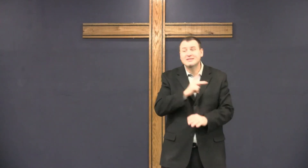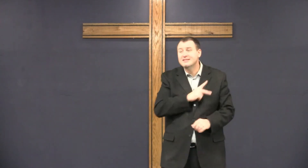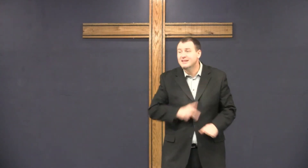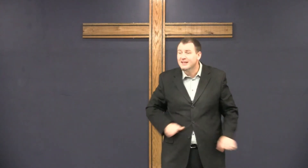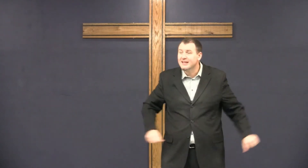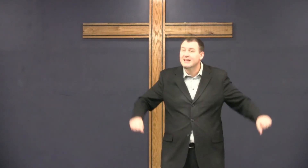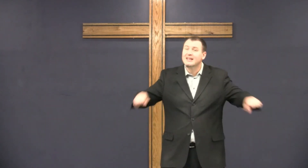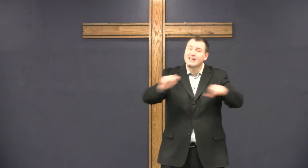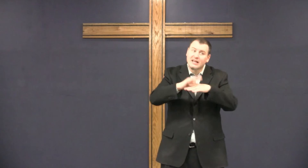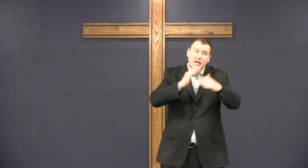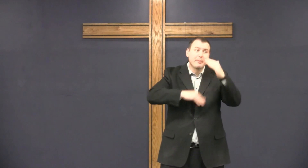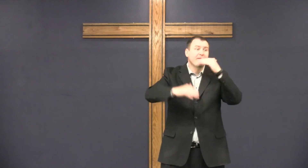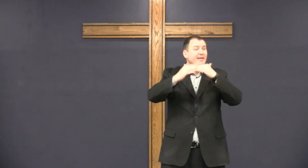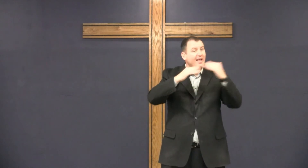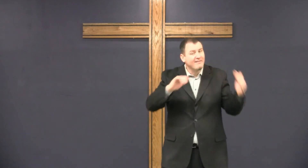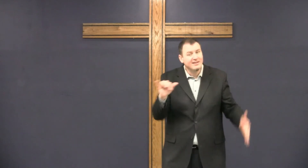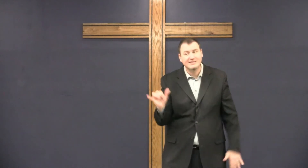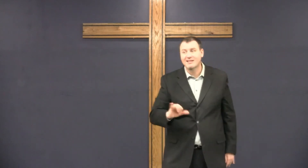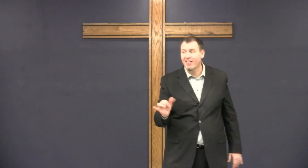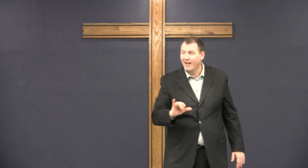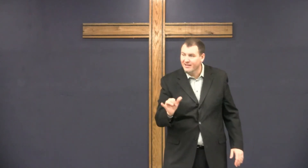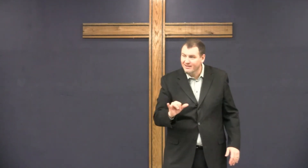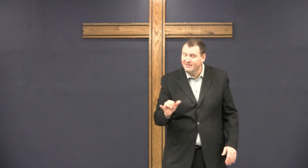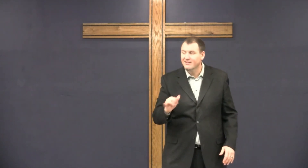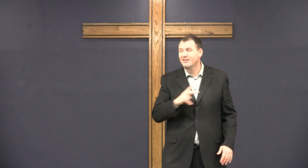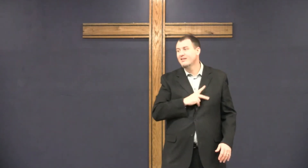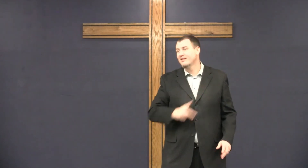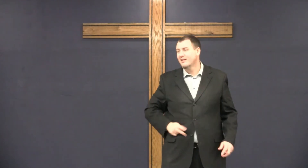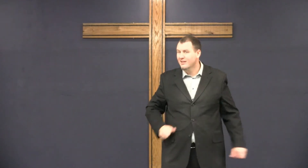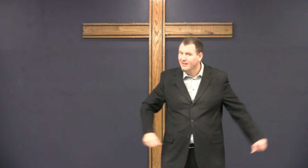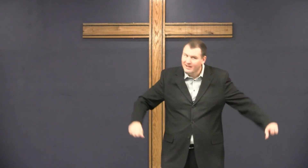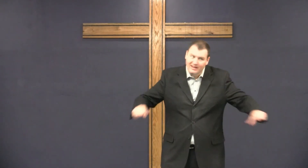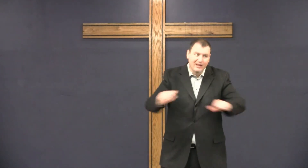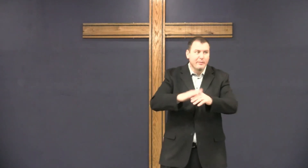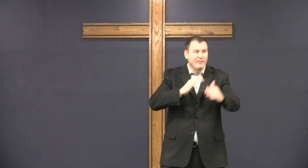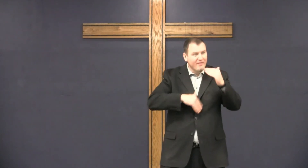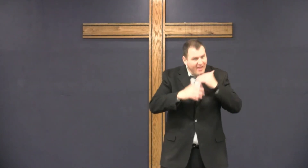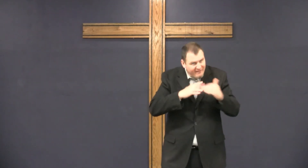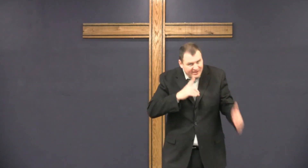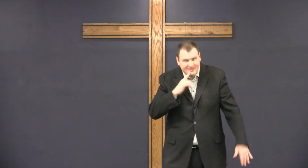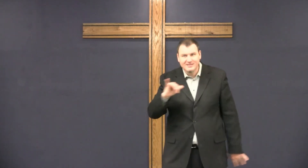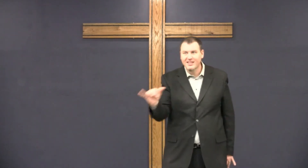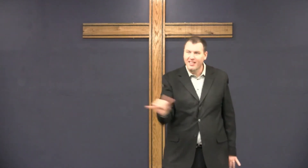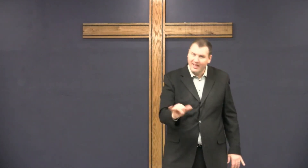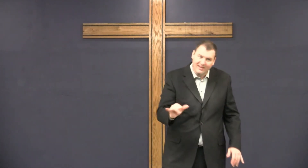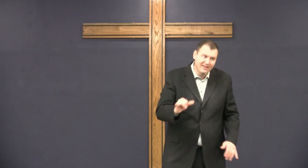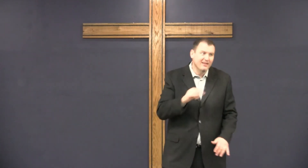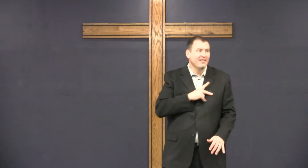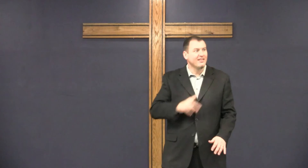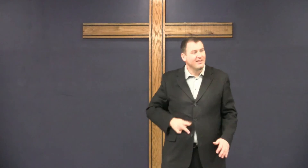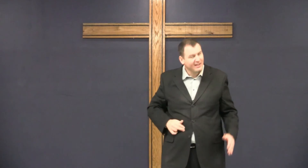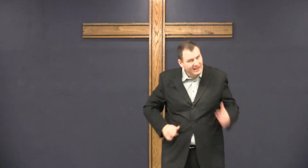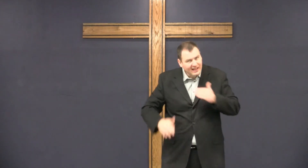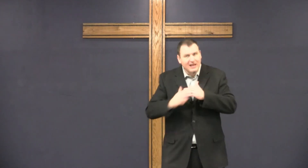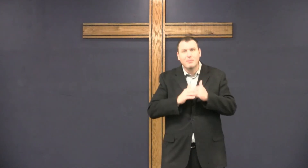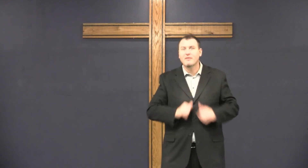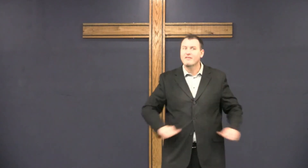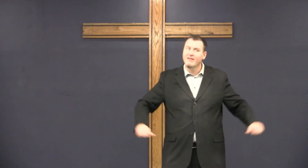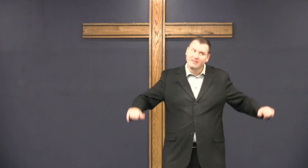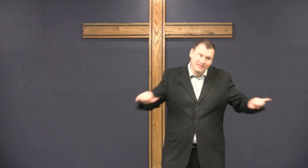had told many stories like, the kingdom of heaven is light. The kingdom of heaven is light. He